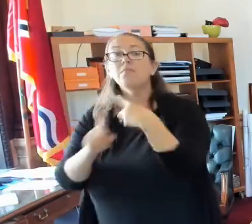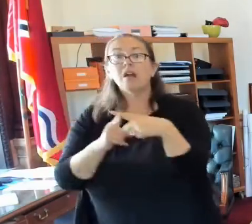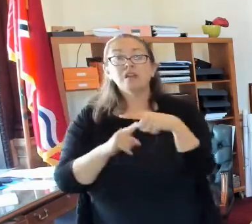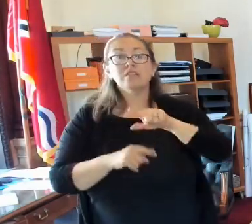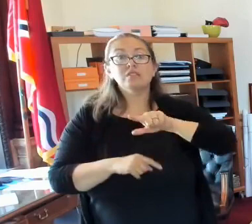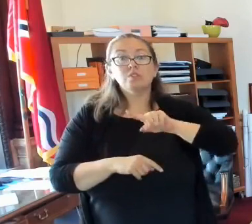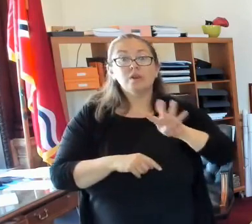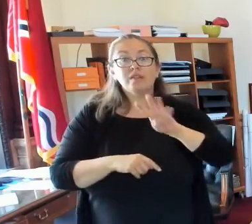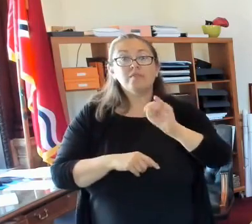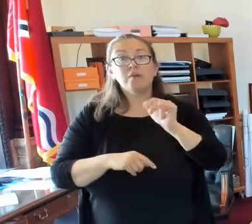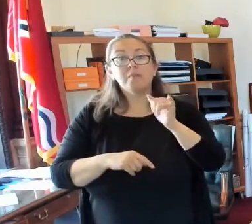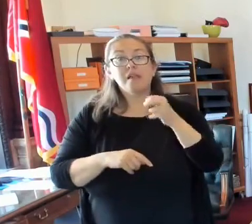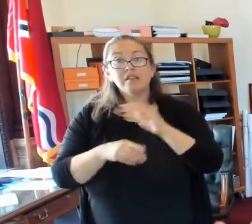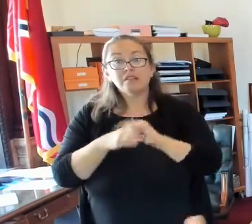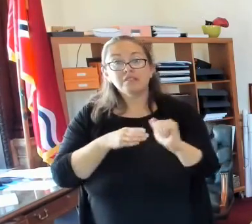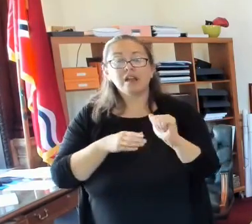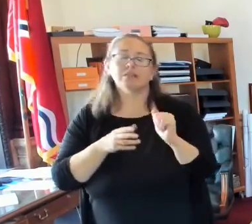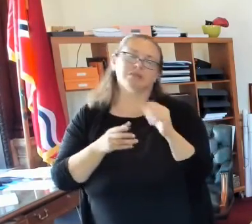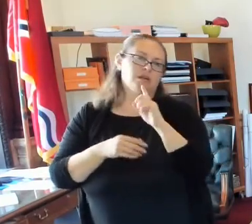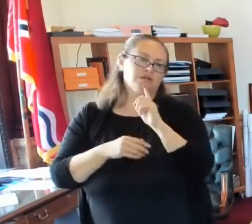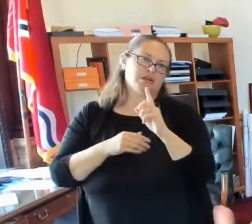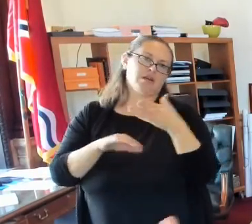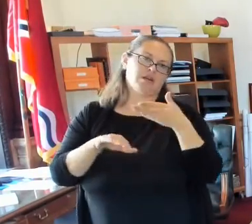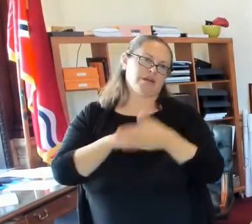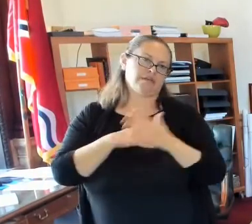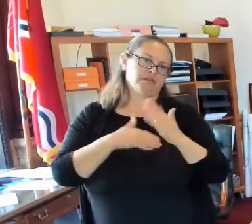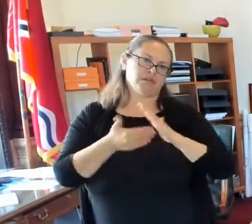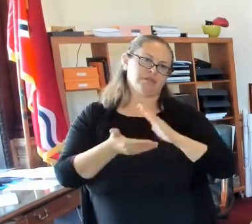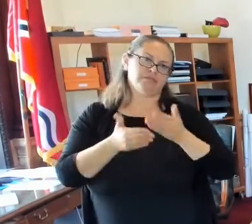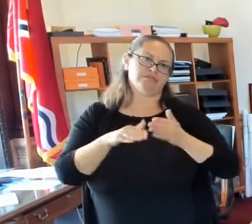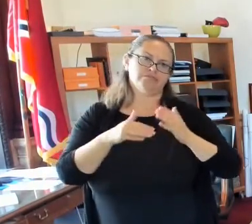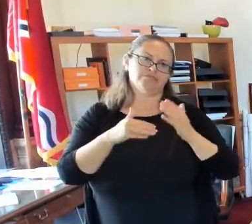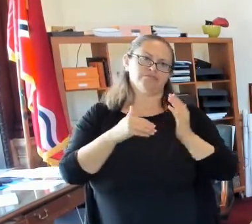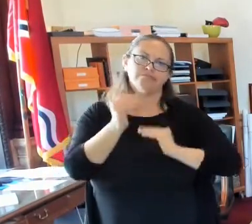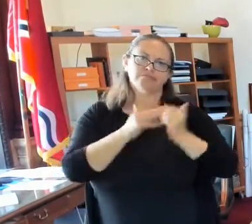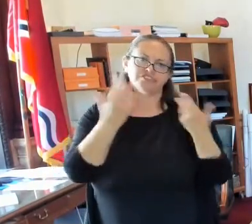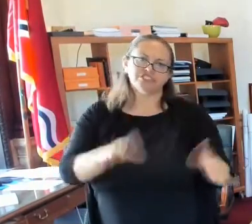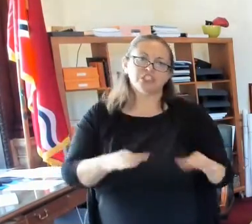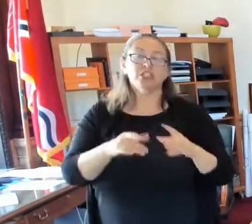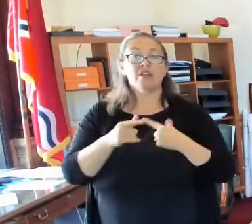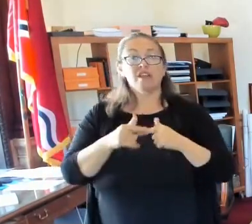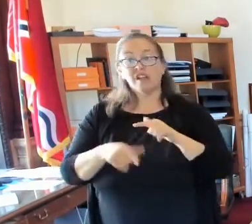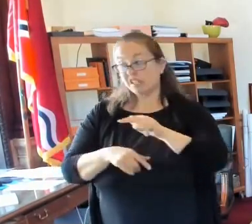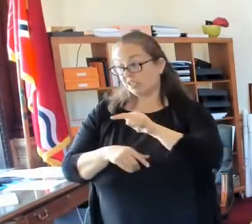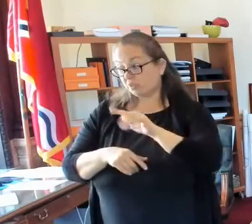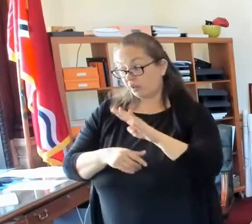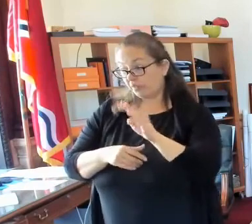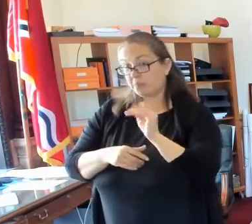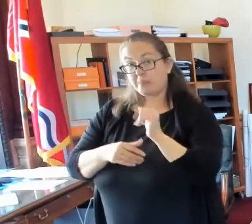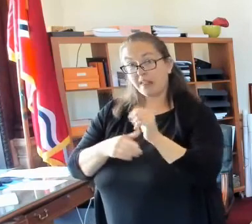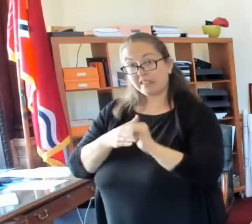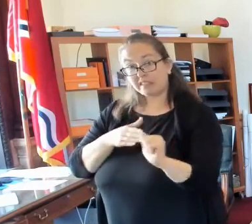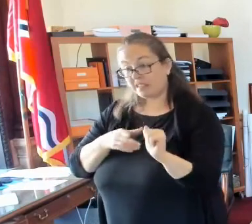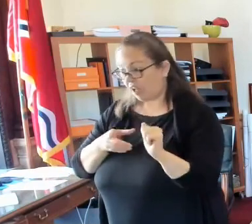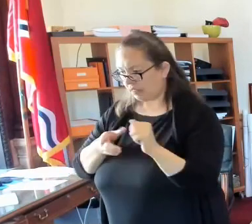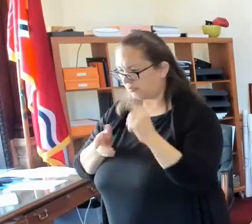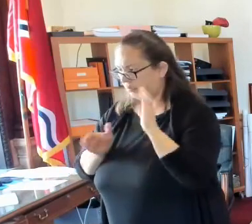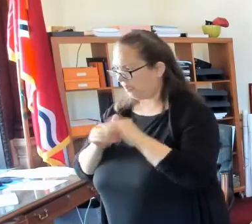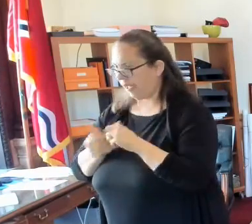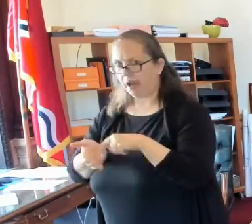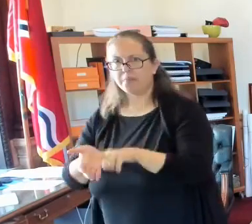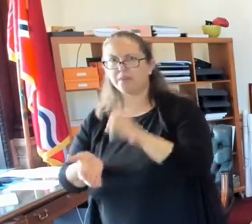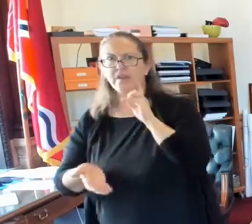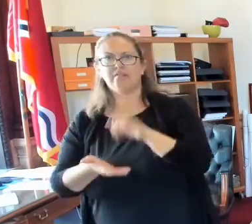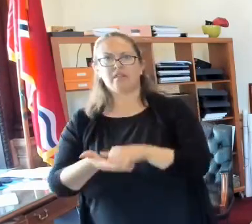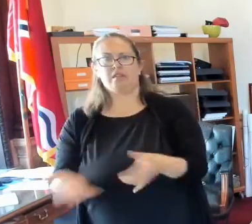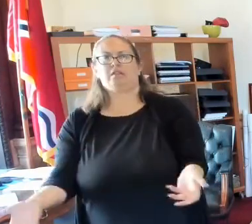probably more by the time it's built, $24 million a year to operate it? And so what we're looking at, asking the consultants to look at